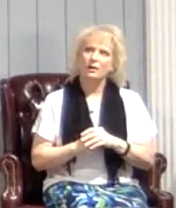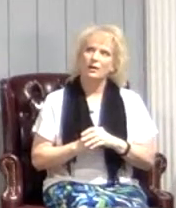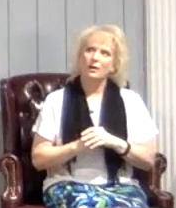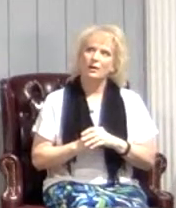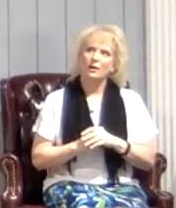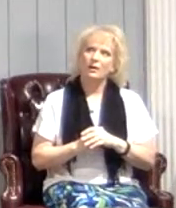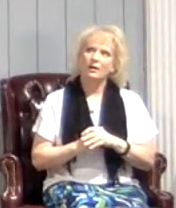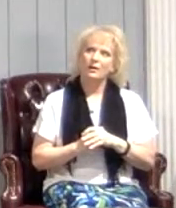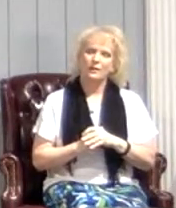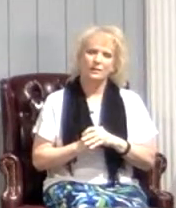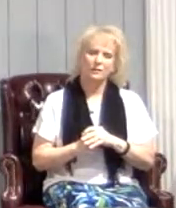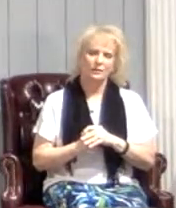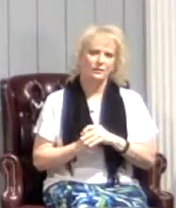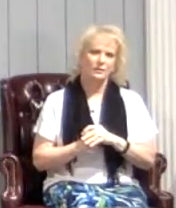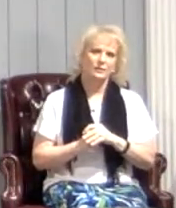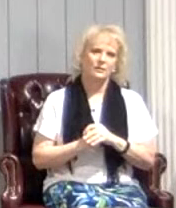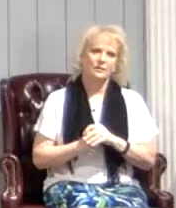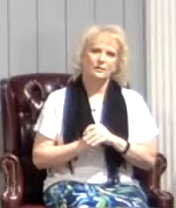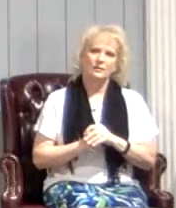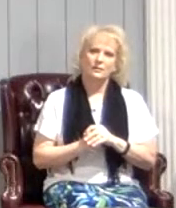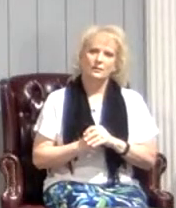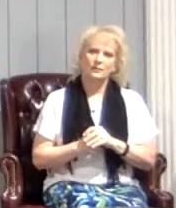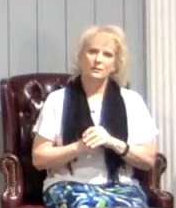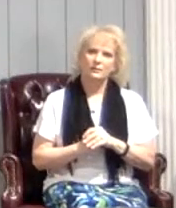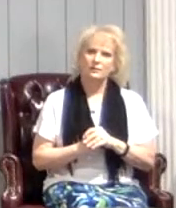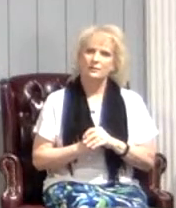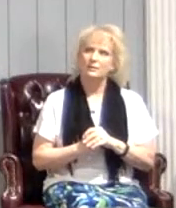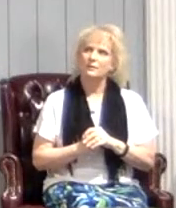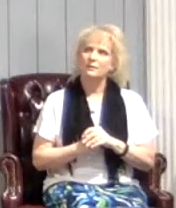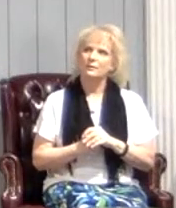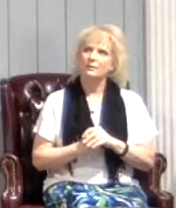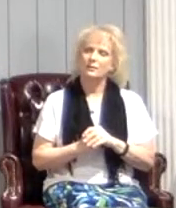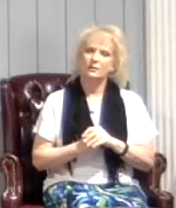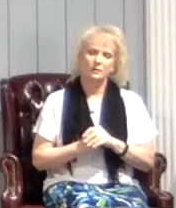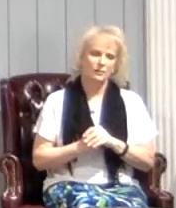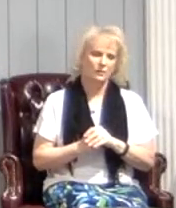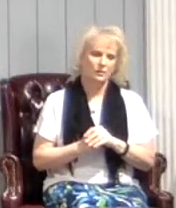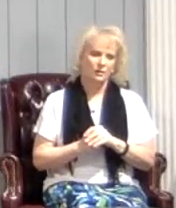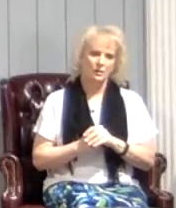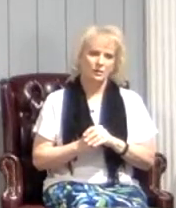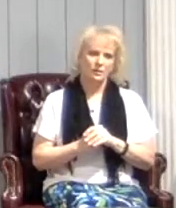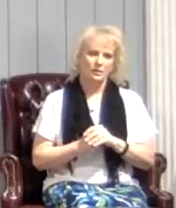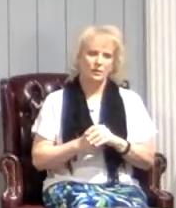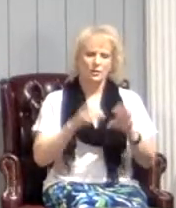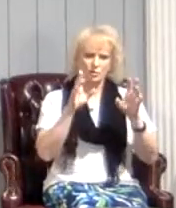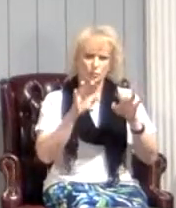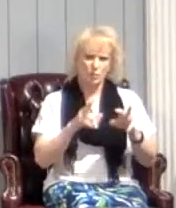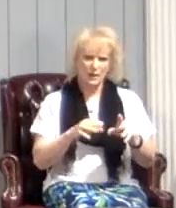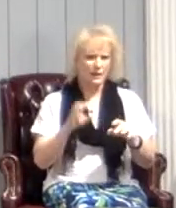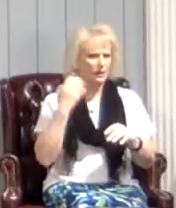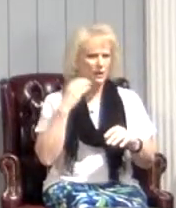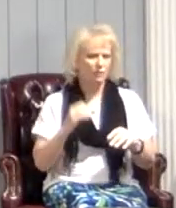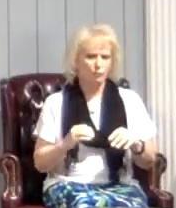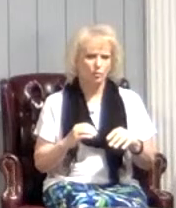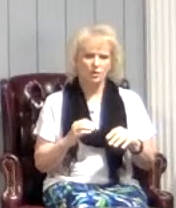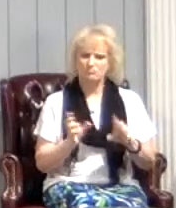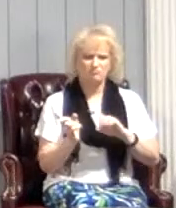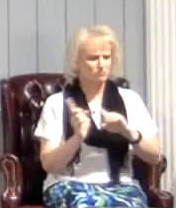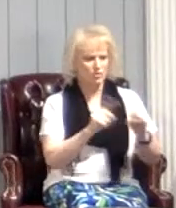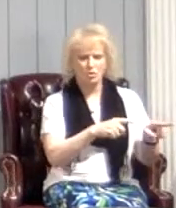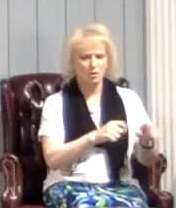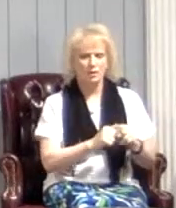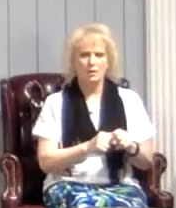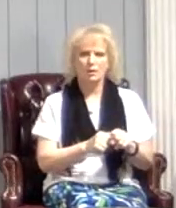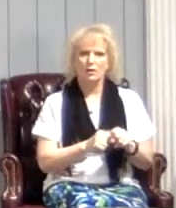just give me a second. For that's what we said. Anyway, so so there's work. It's raining in Oklahoma, in Oakland, so don't go there. And what